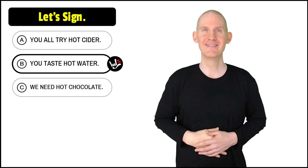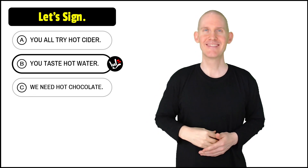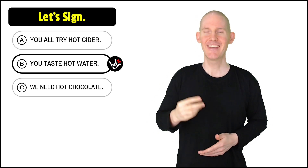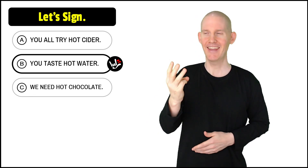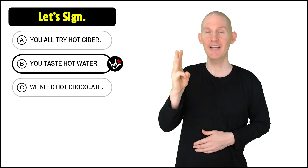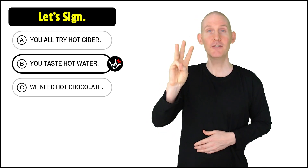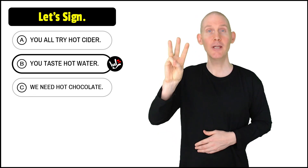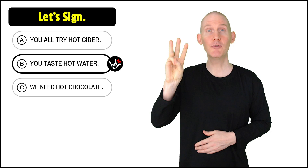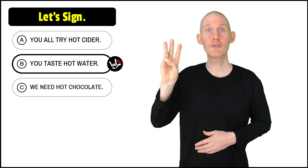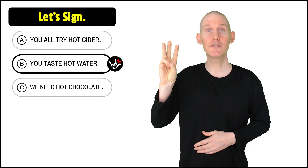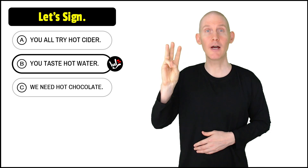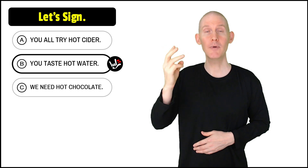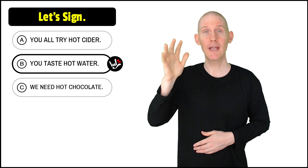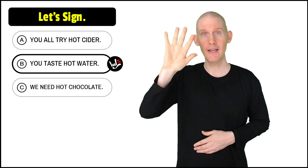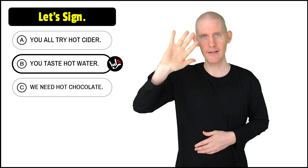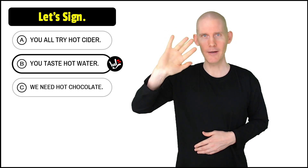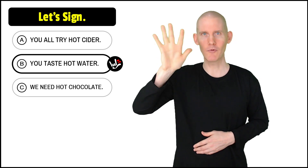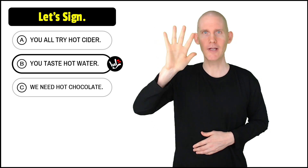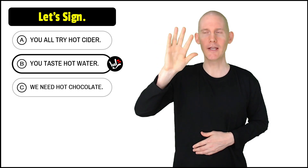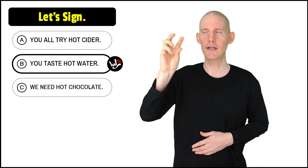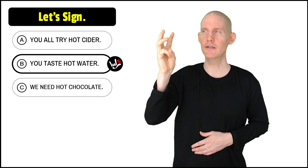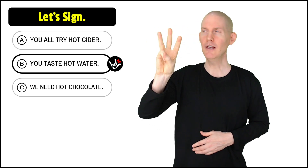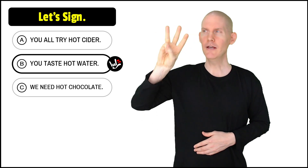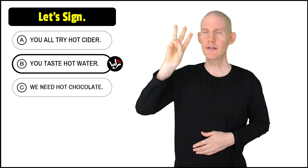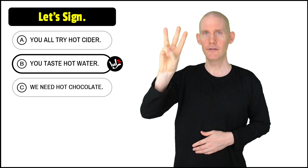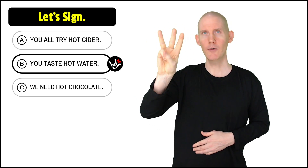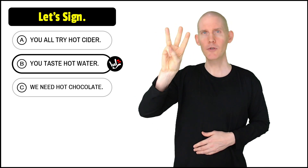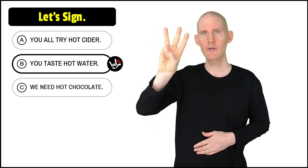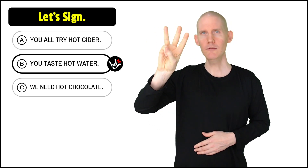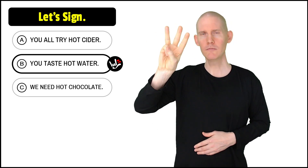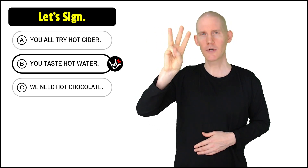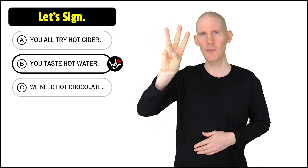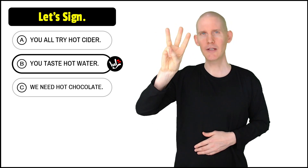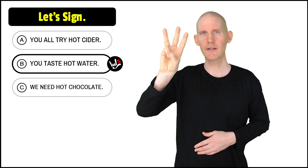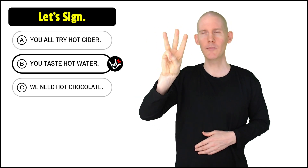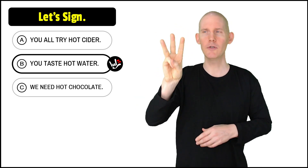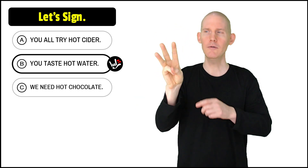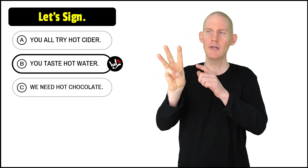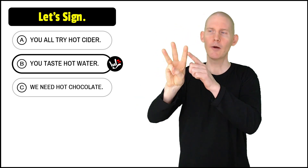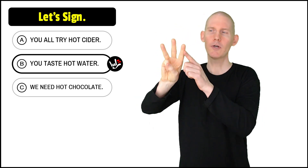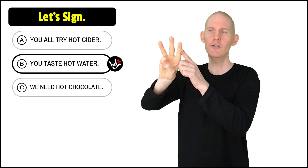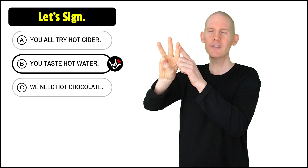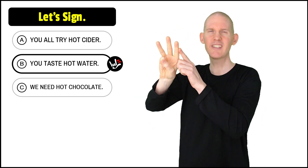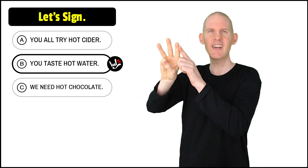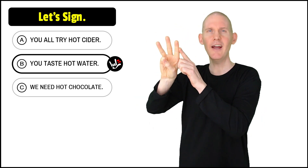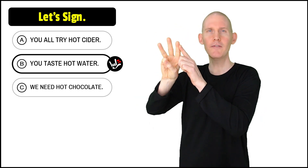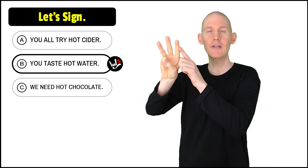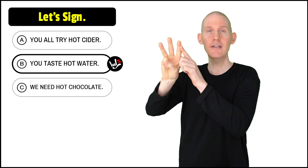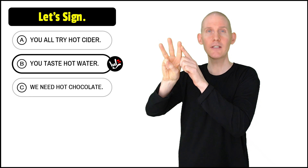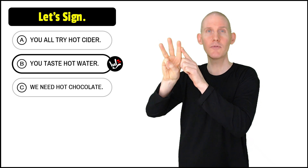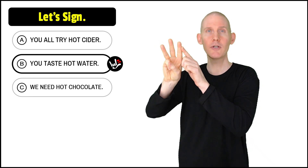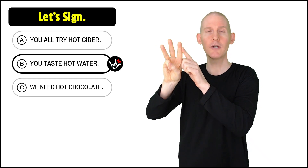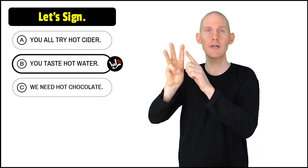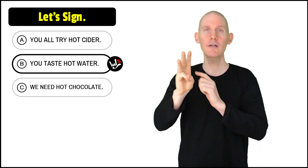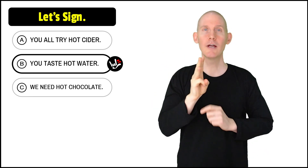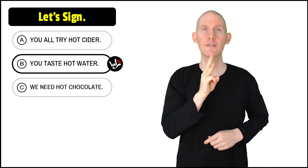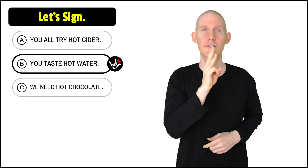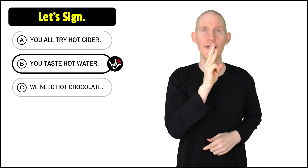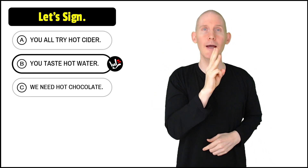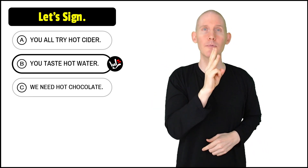The hand shape, use your dominant hand. I'm right-handed. W, we're going to make a W. Now we're going to use the side of the index finger here. Just tap